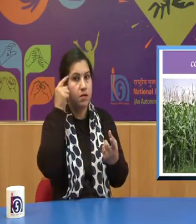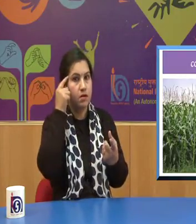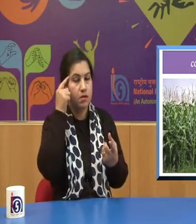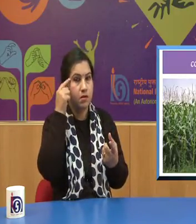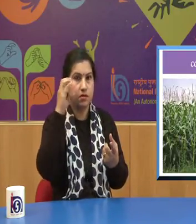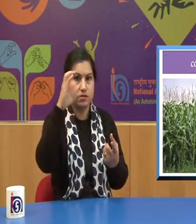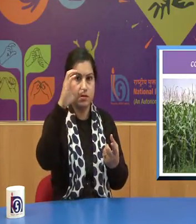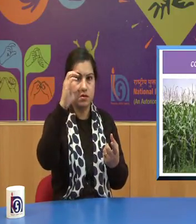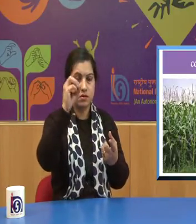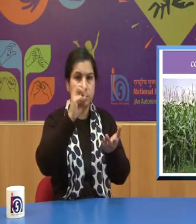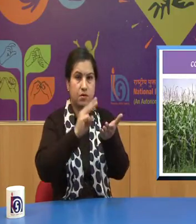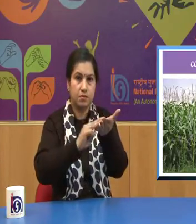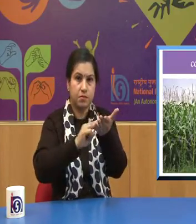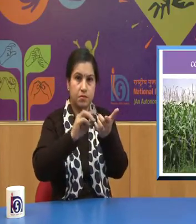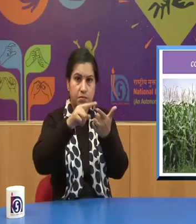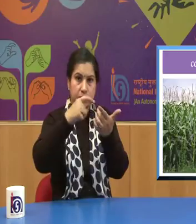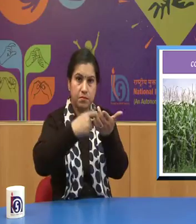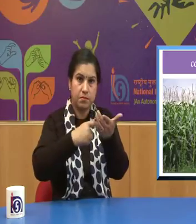Do you know what is commercial crops?